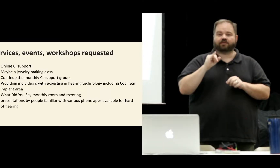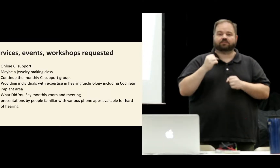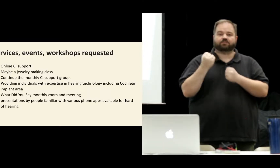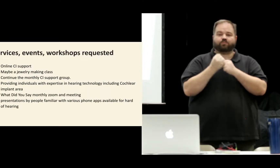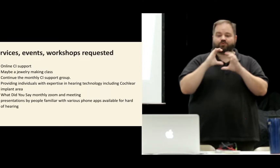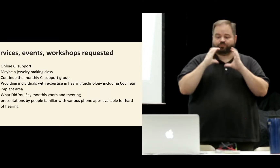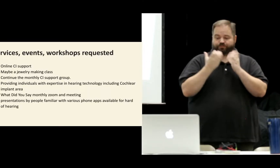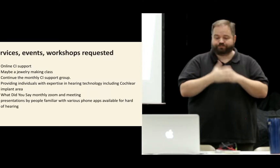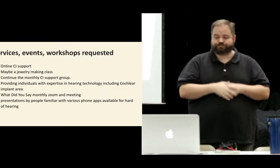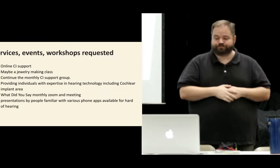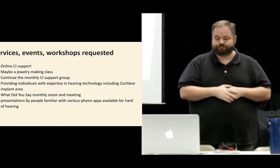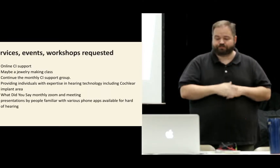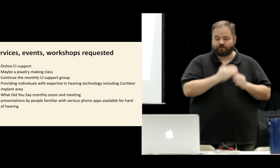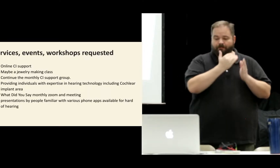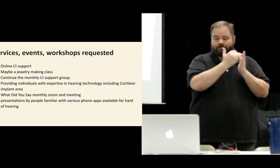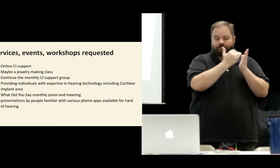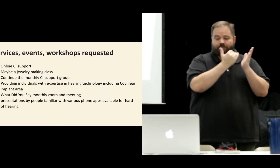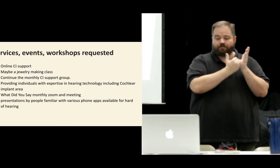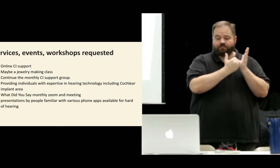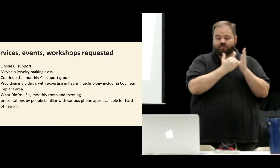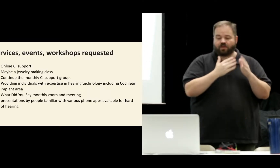the monthly CI support group,